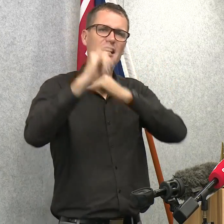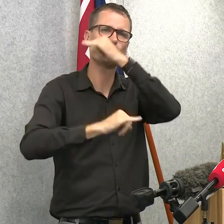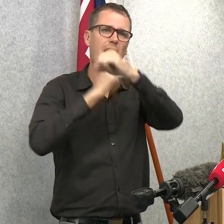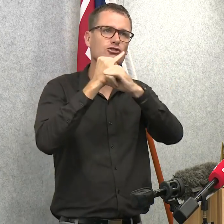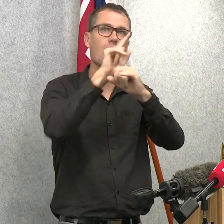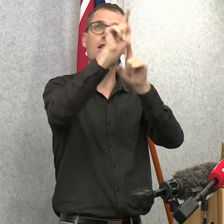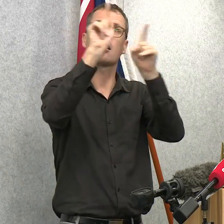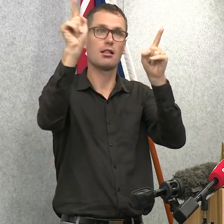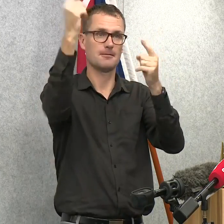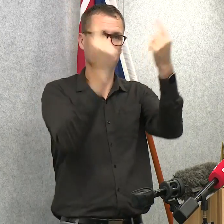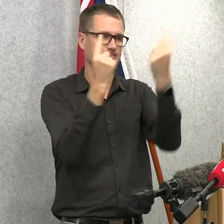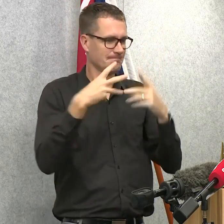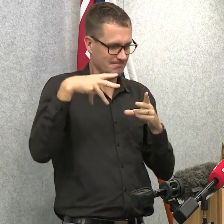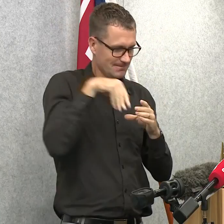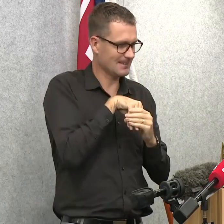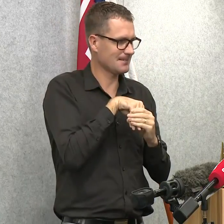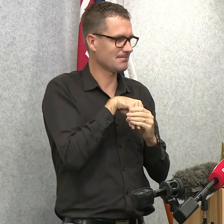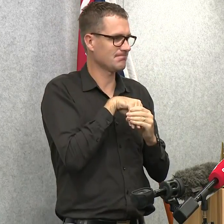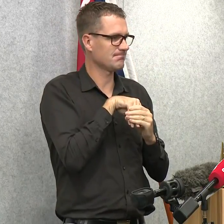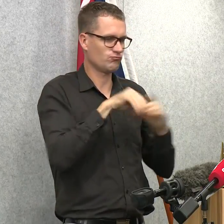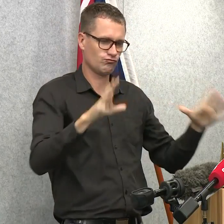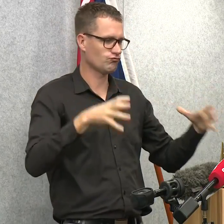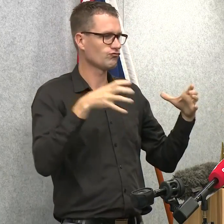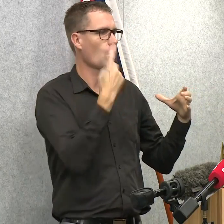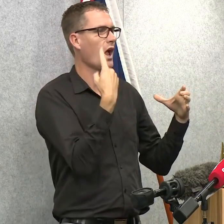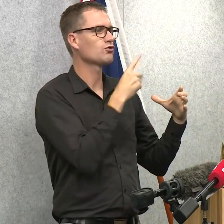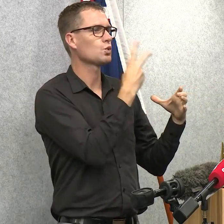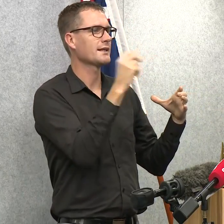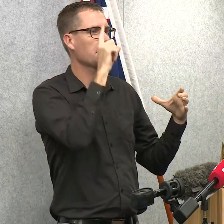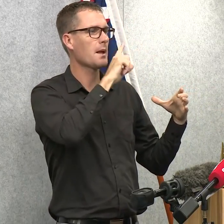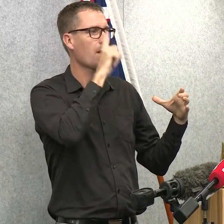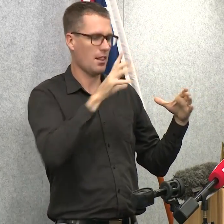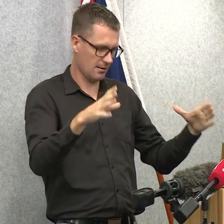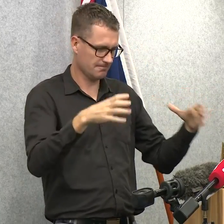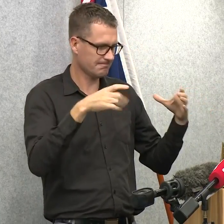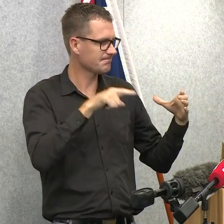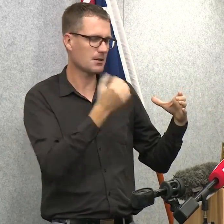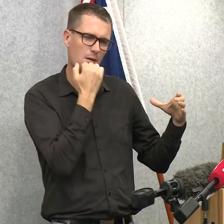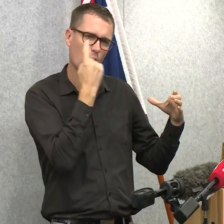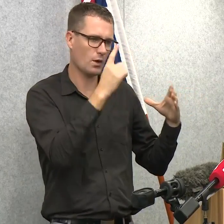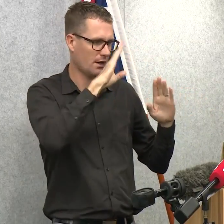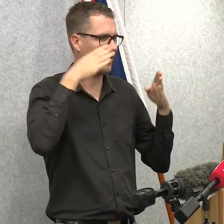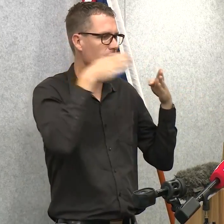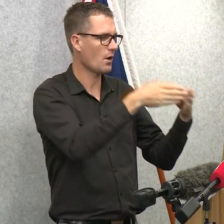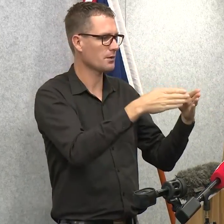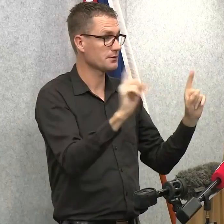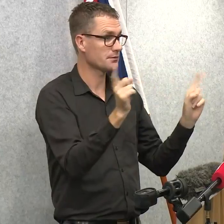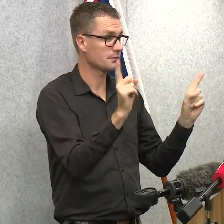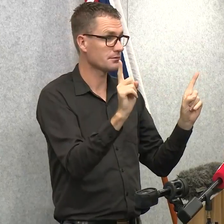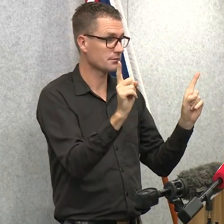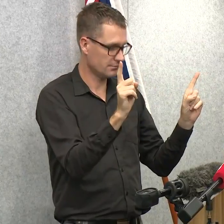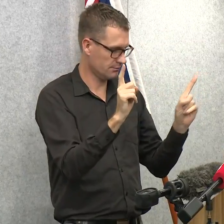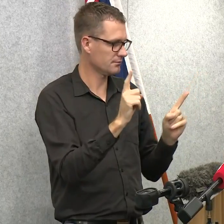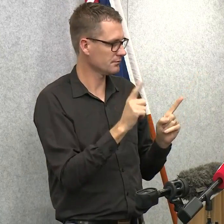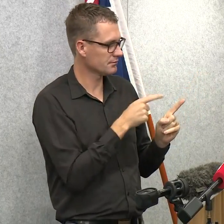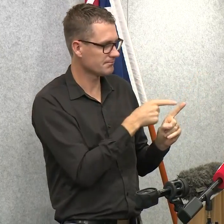of that 120 strong team whose absolute focus is